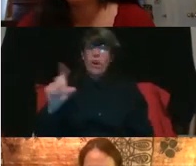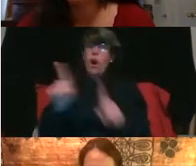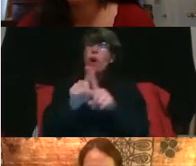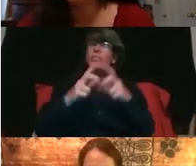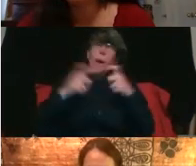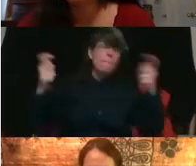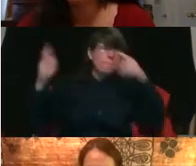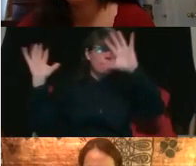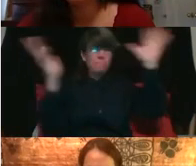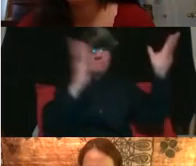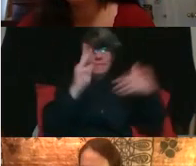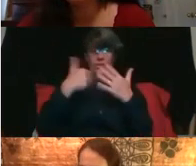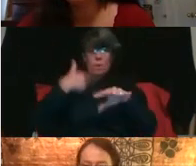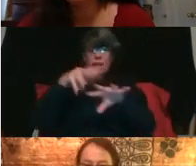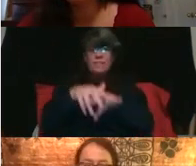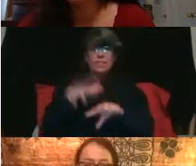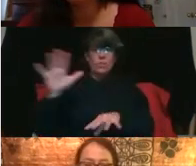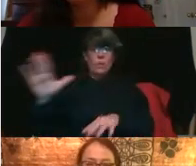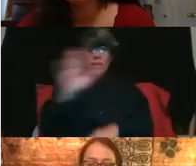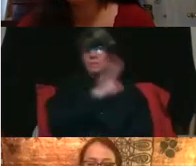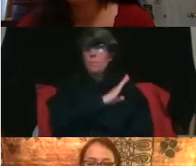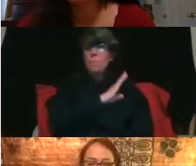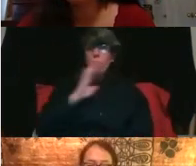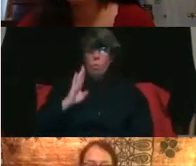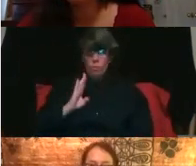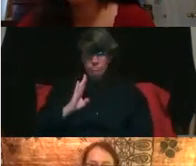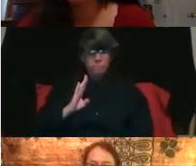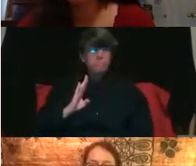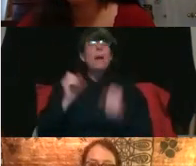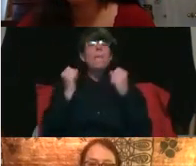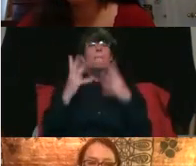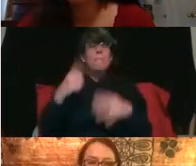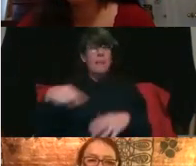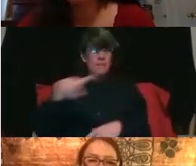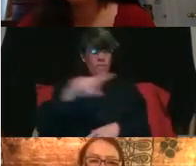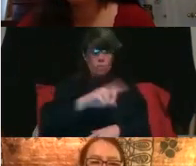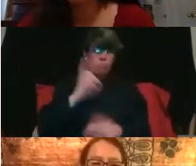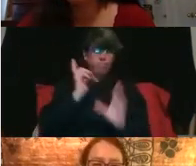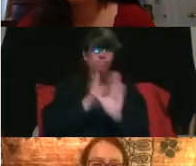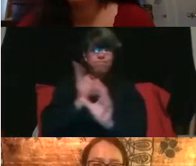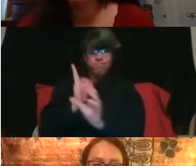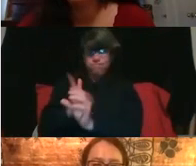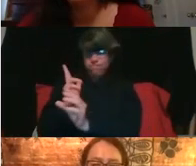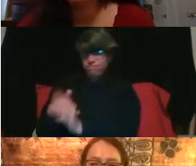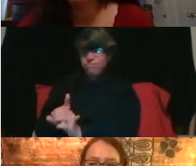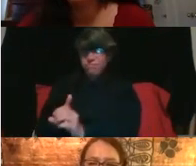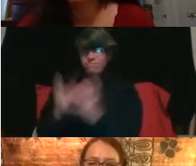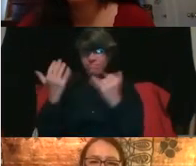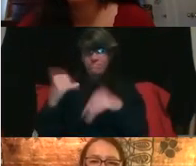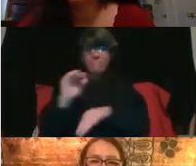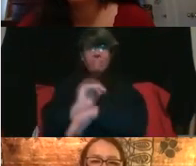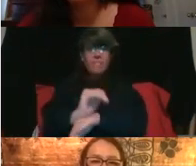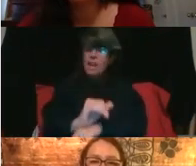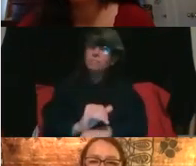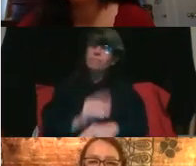to our Indigenous Ways board. There's a lot of you on this call this evening, and we're grateful